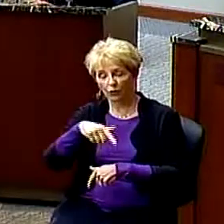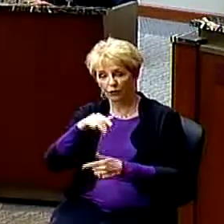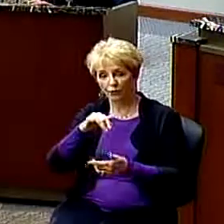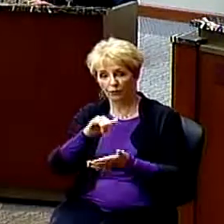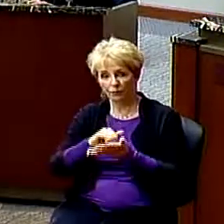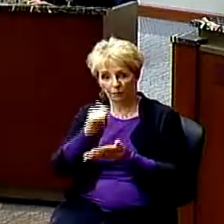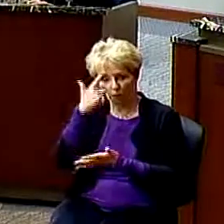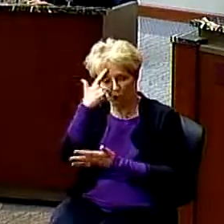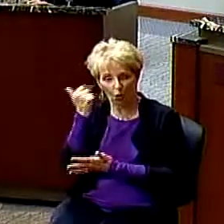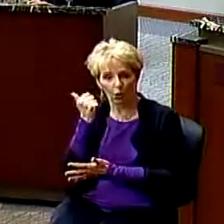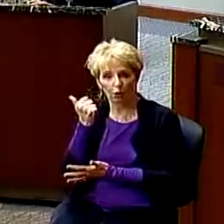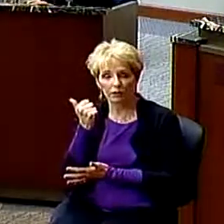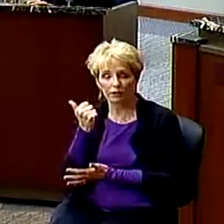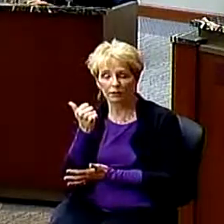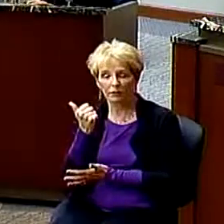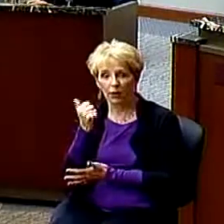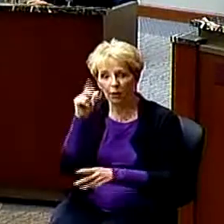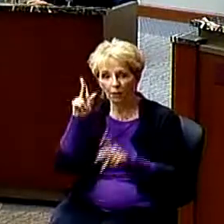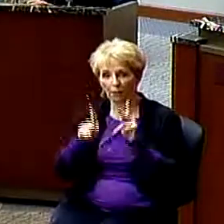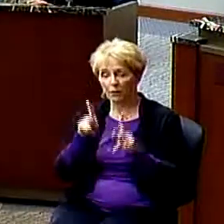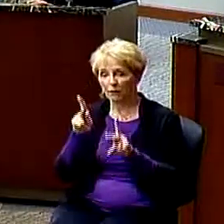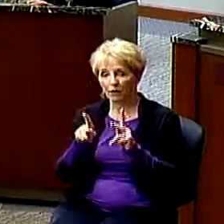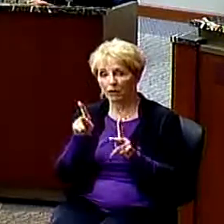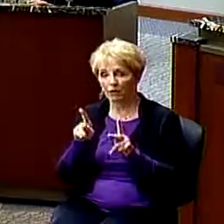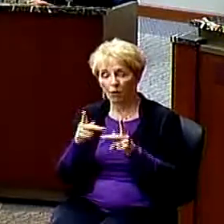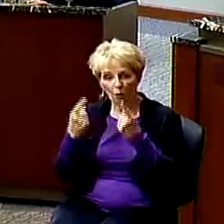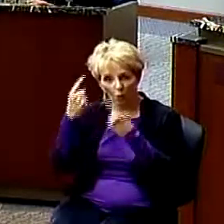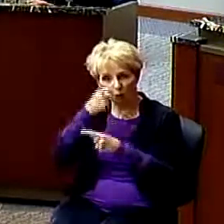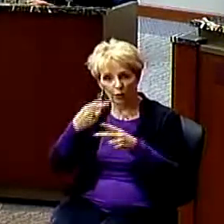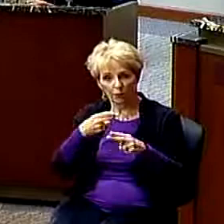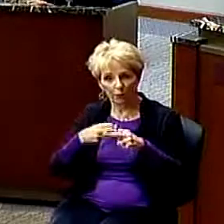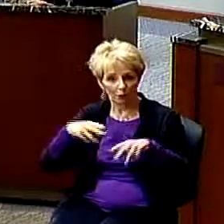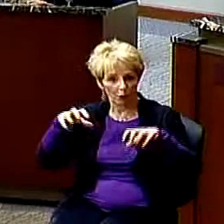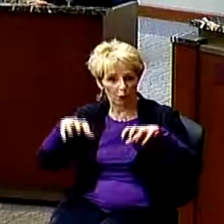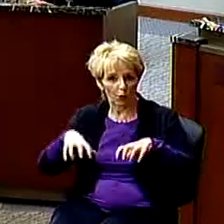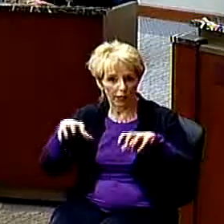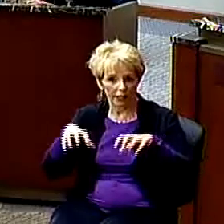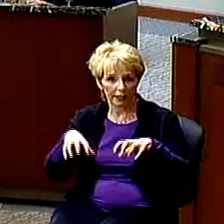because people have been wondering about the rain